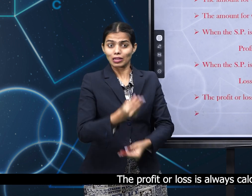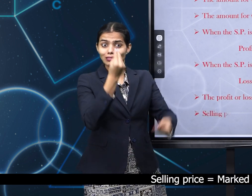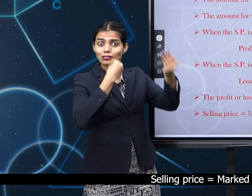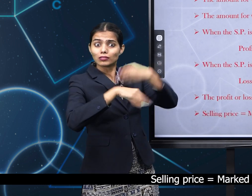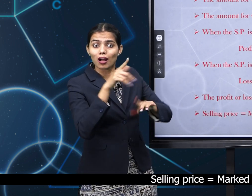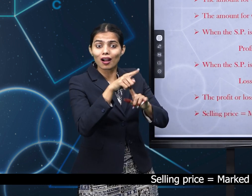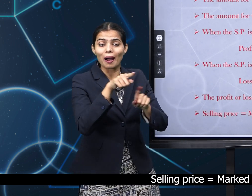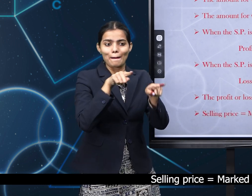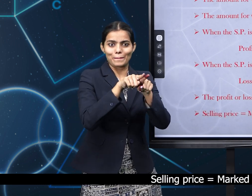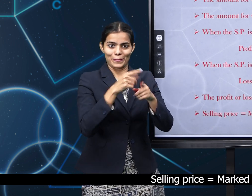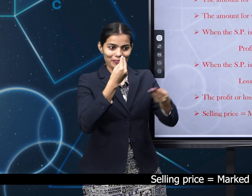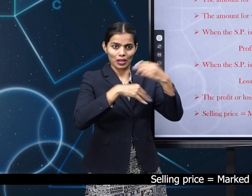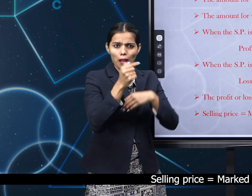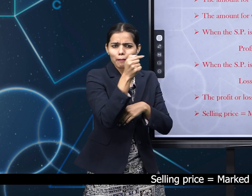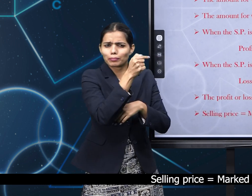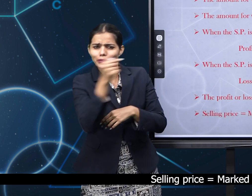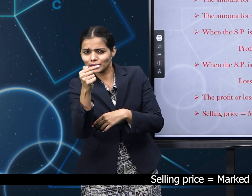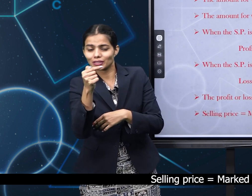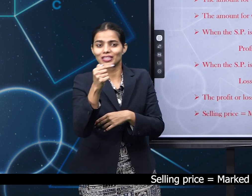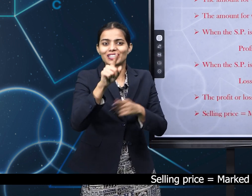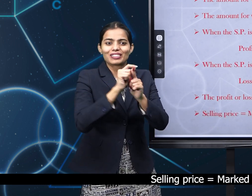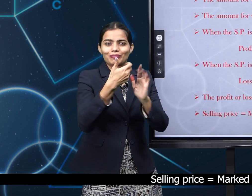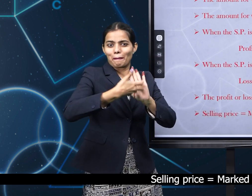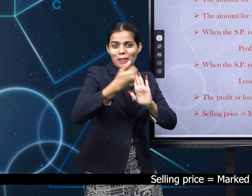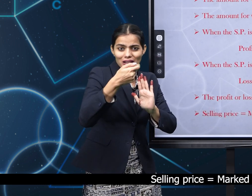Selling price is equal to mark price minus discount.